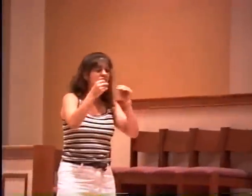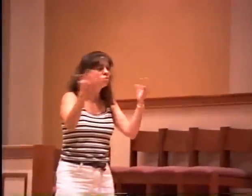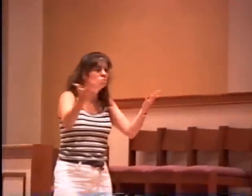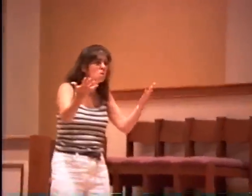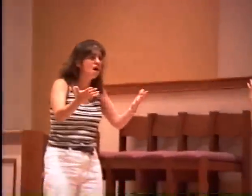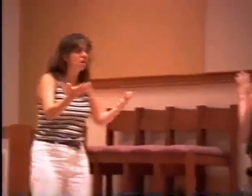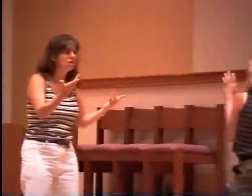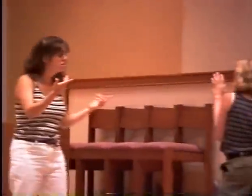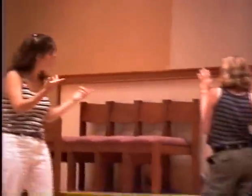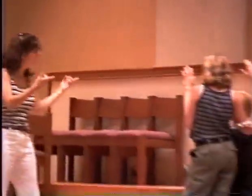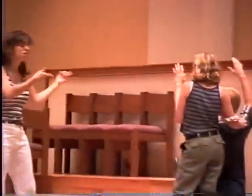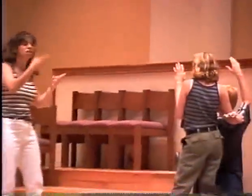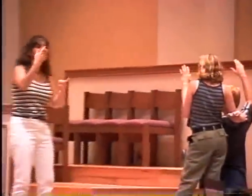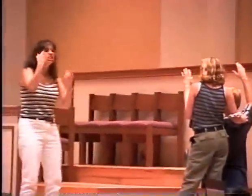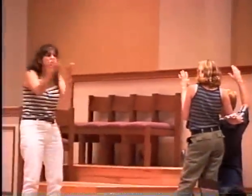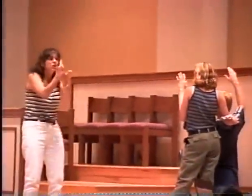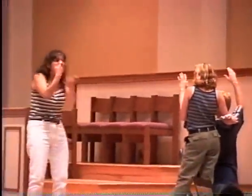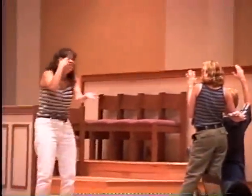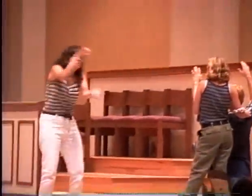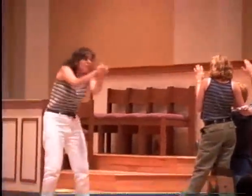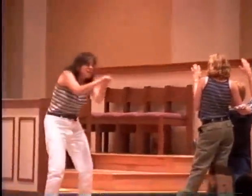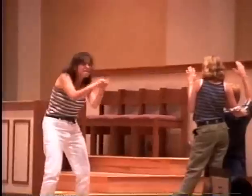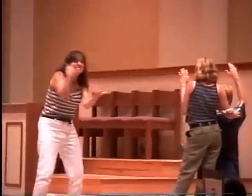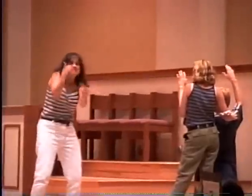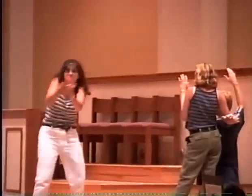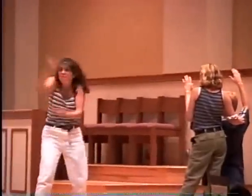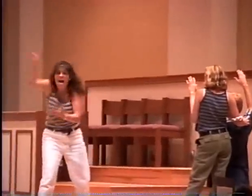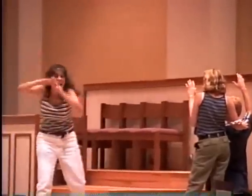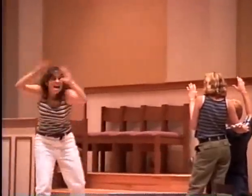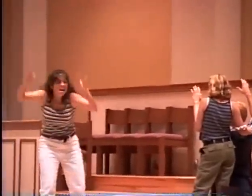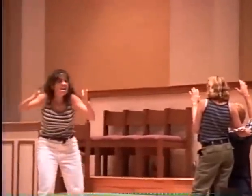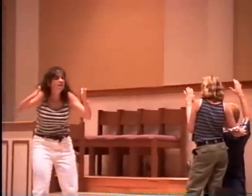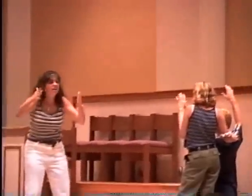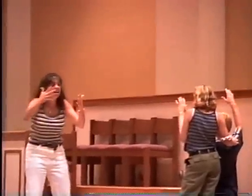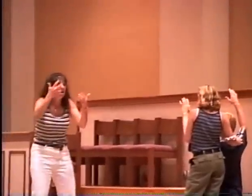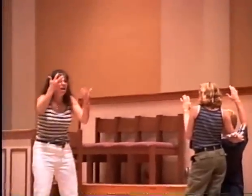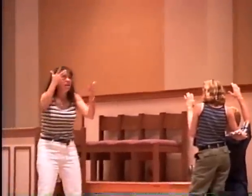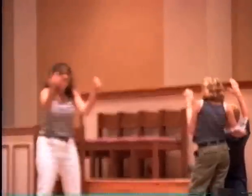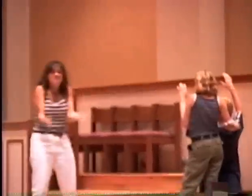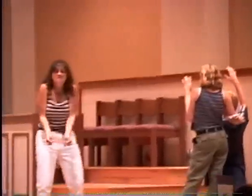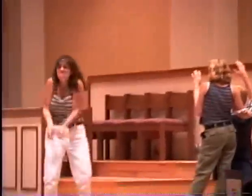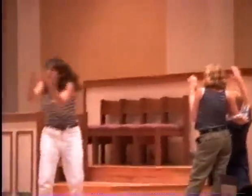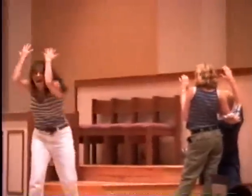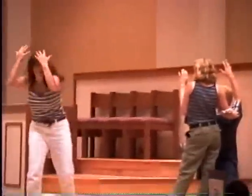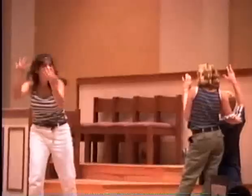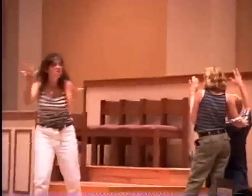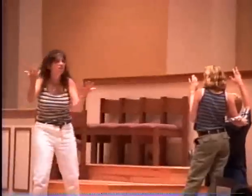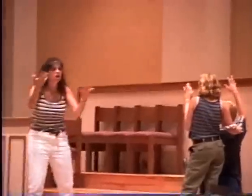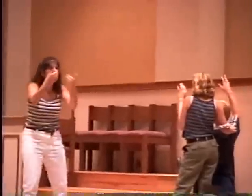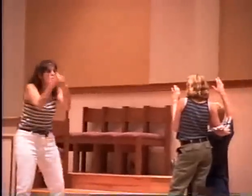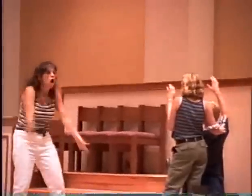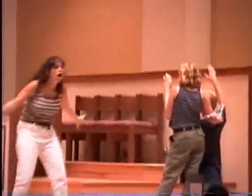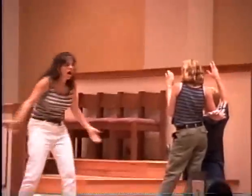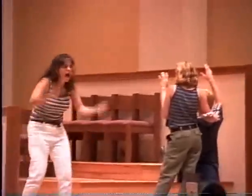This is a really grieving story. This couple was just married and their house is on fire